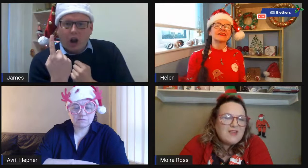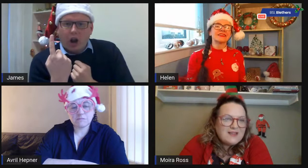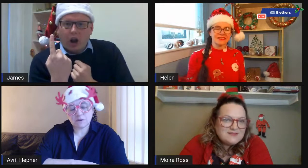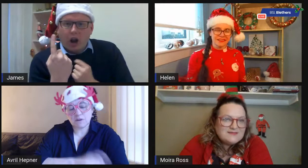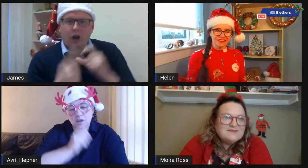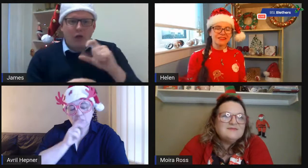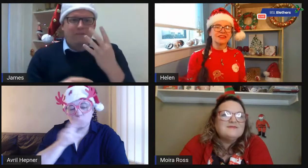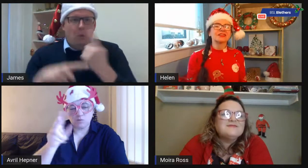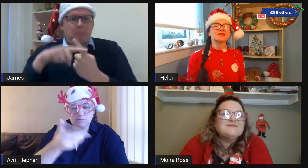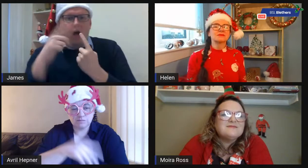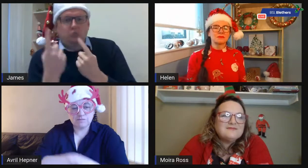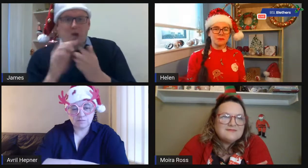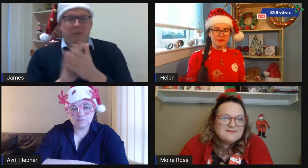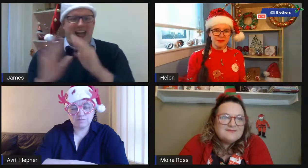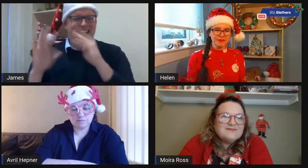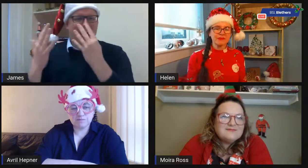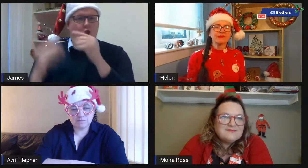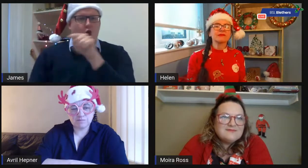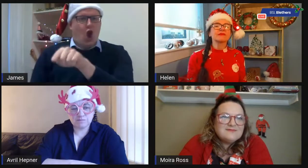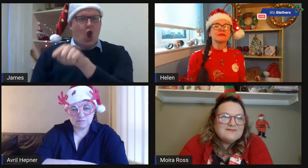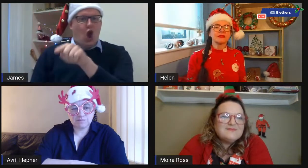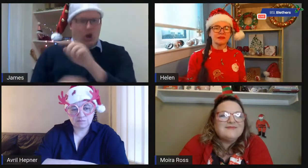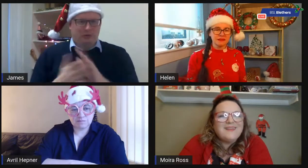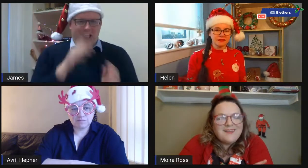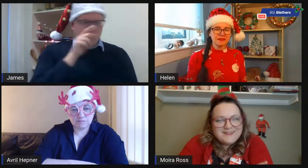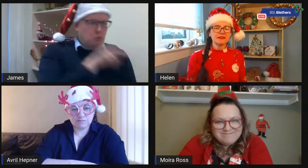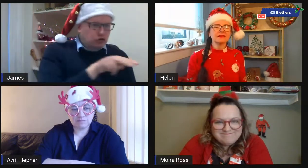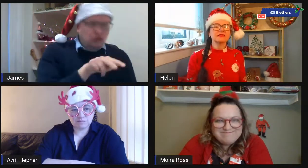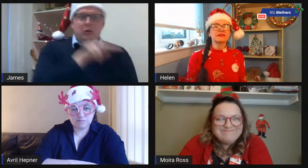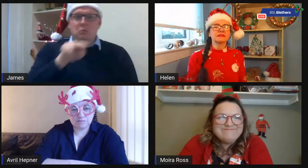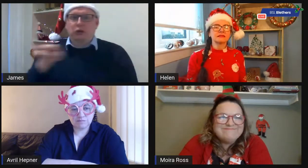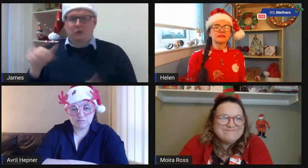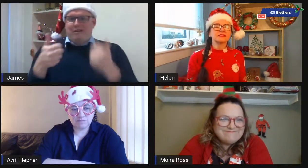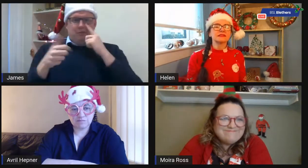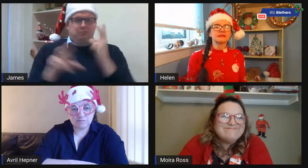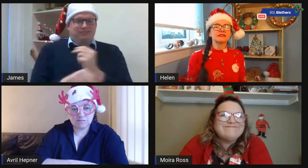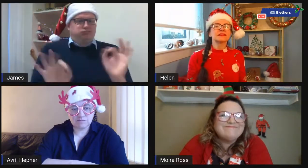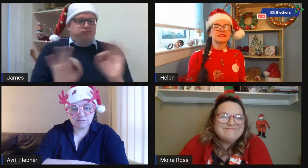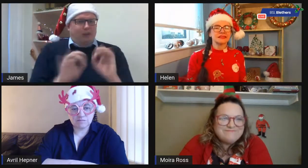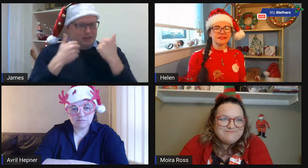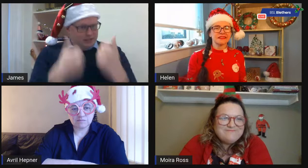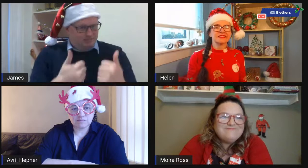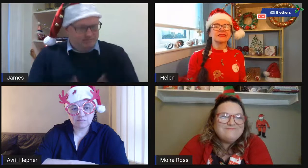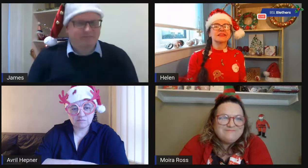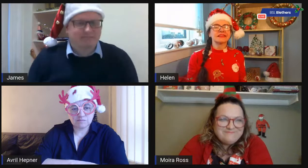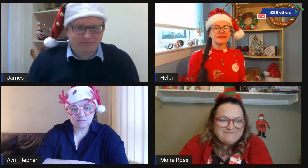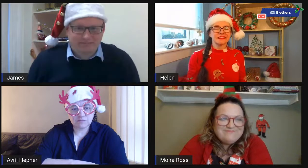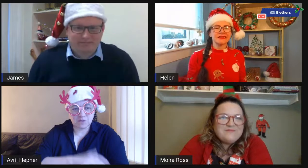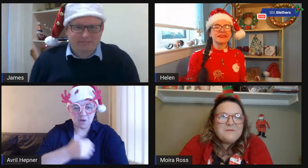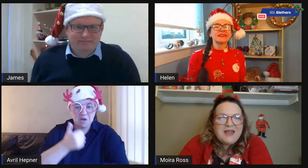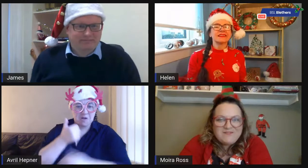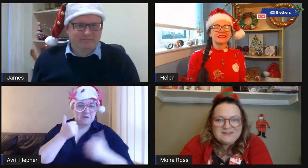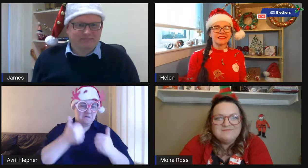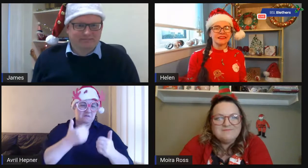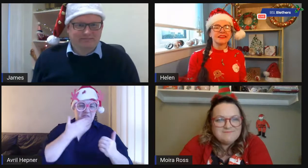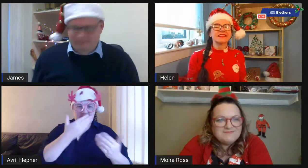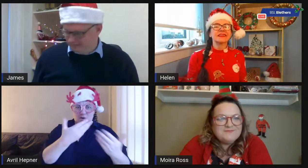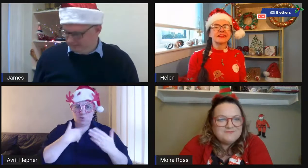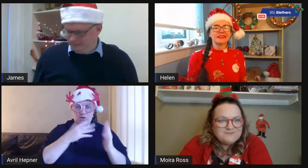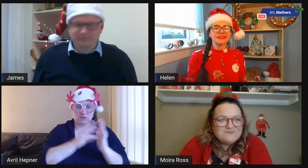But also remember, Channel 4 have a +1 channel, so you could sneakily watch Strictly